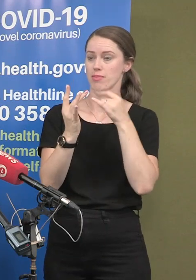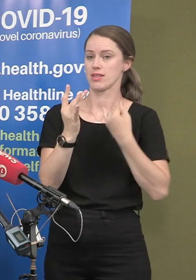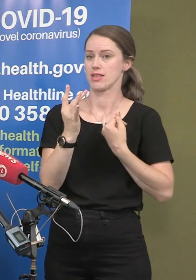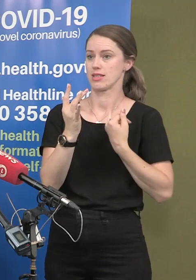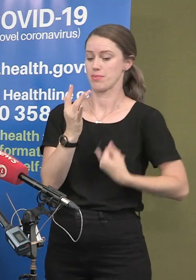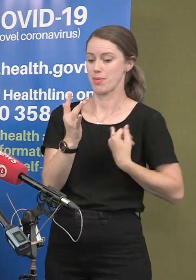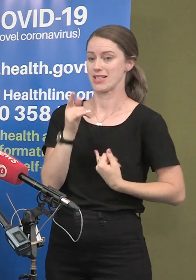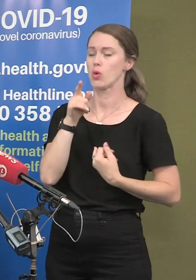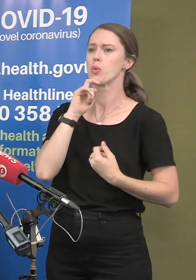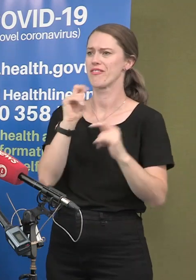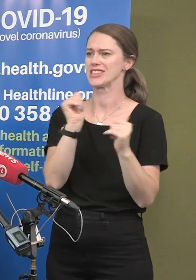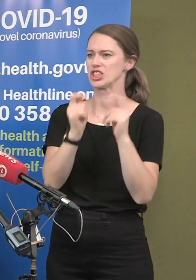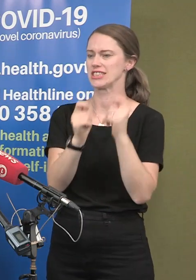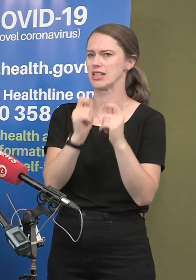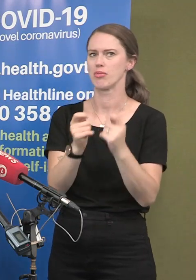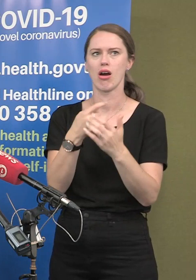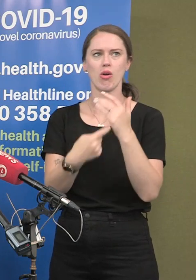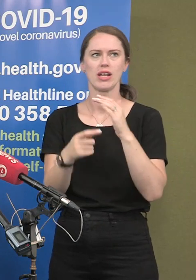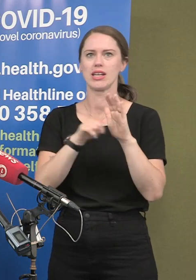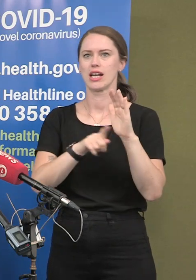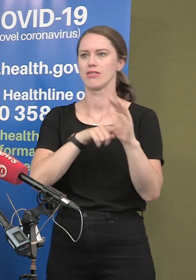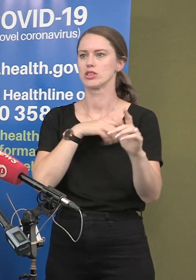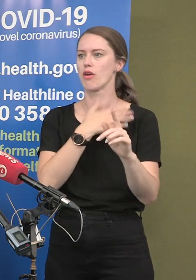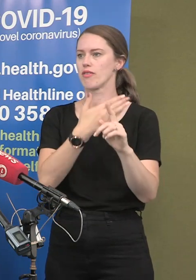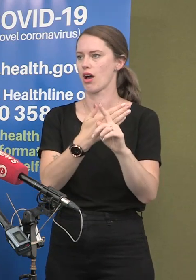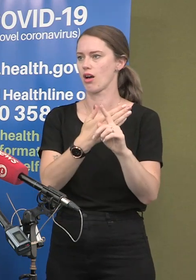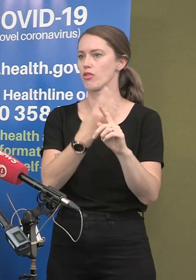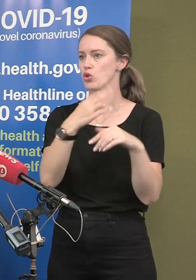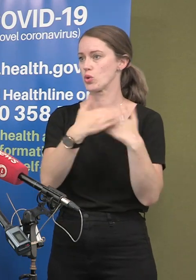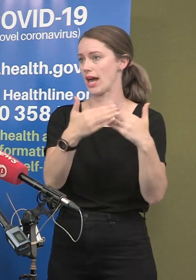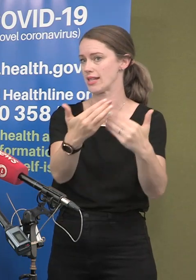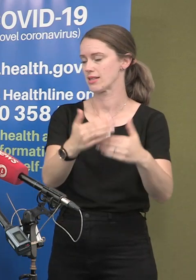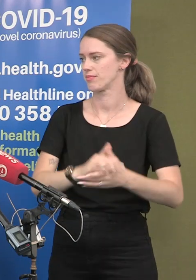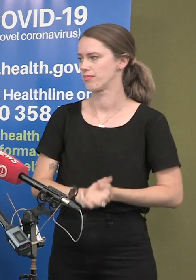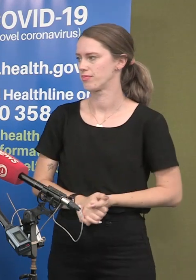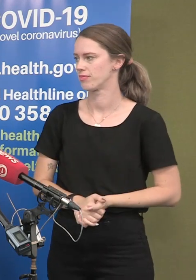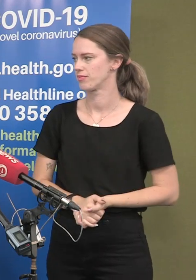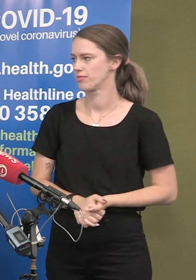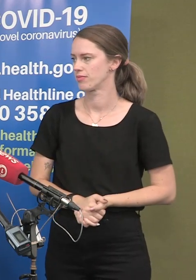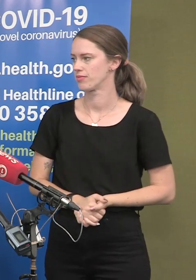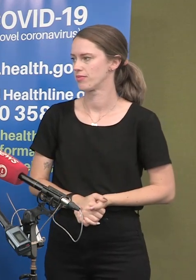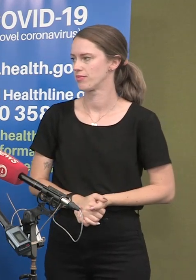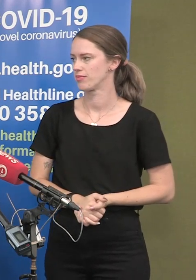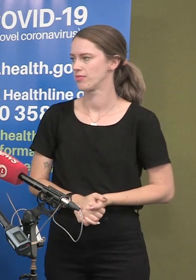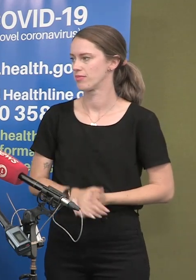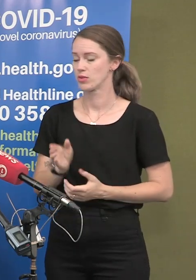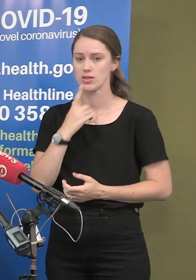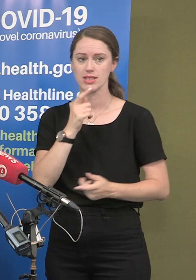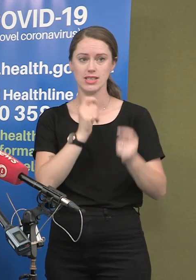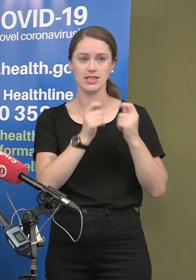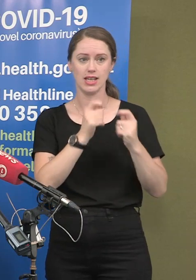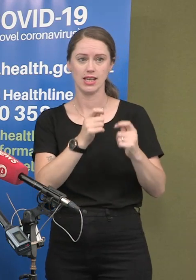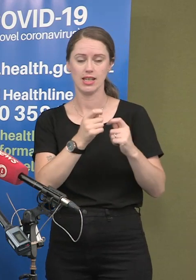been tested. And so far we have had only negative tests over the last 2 days. Did you say the testing capability is ramping up this